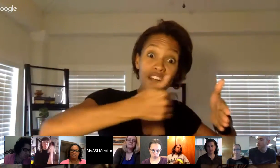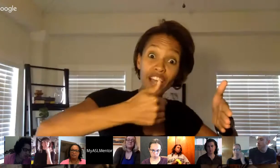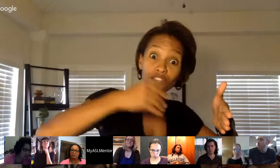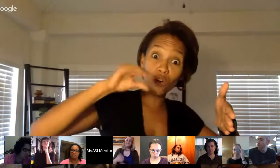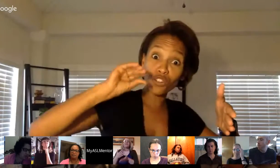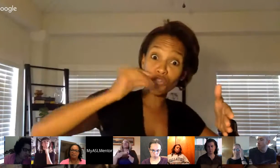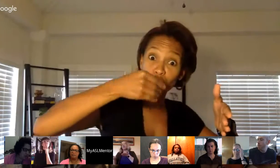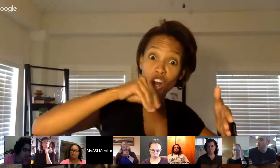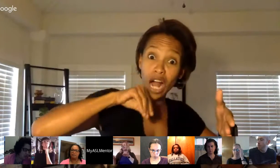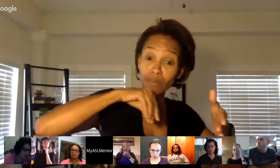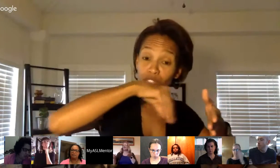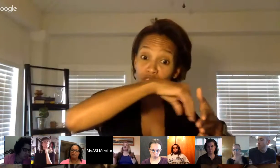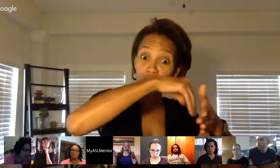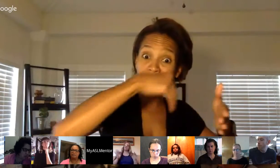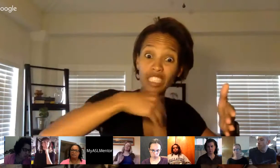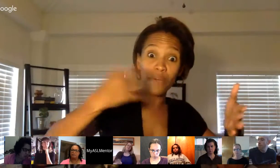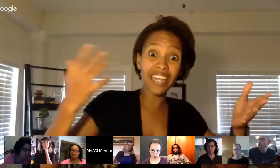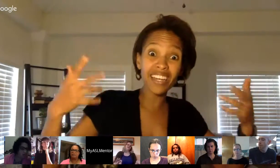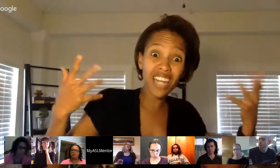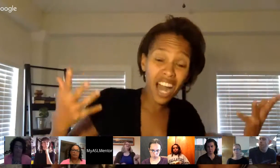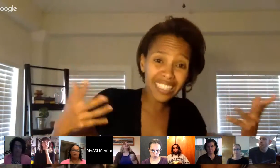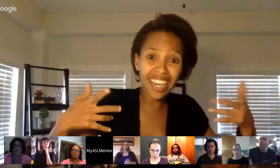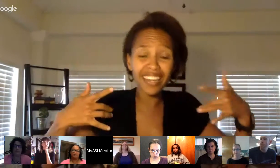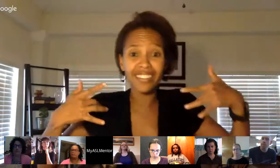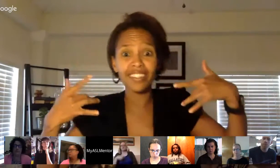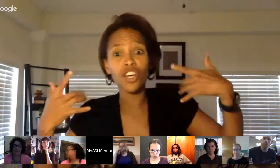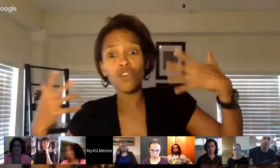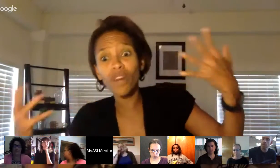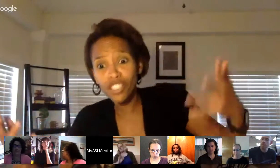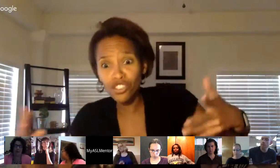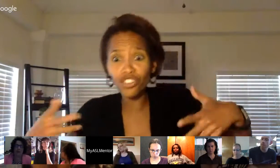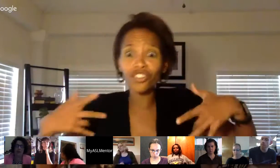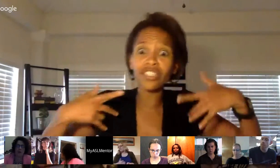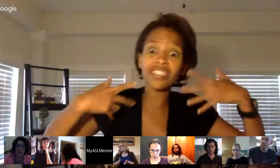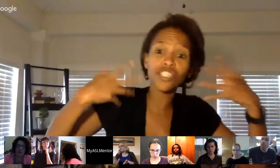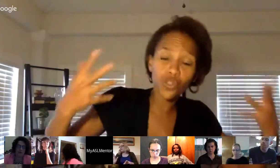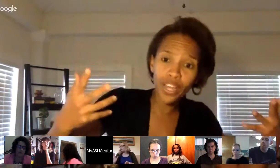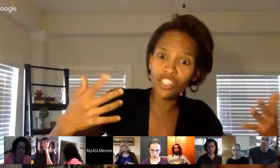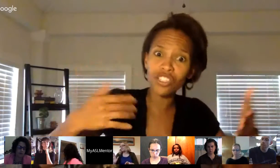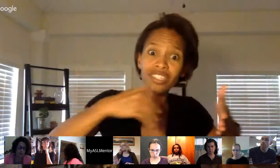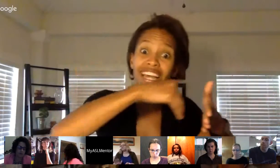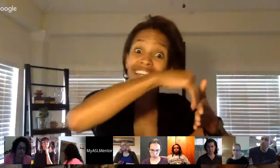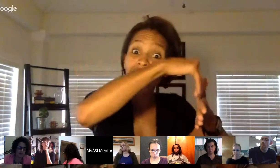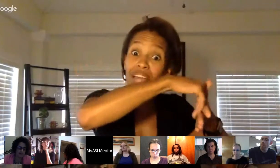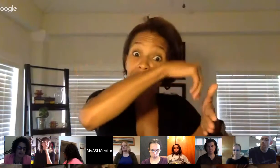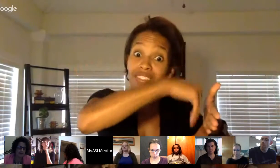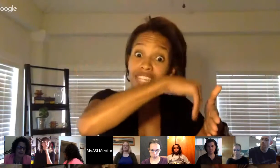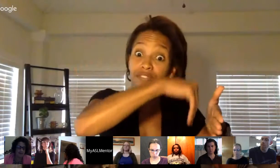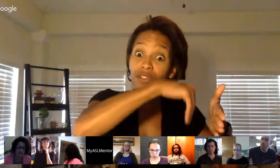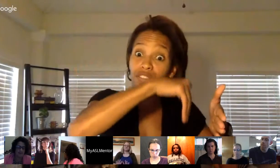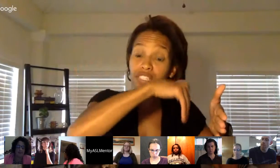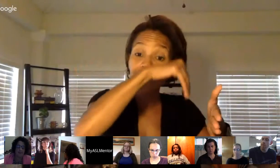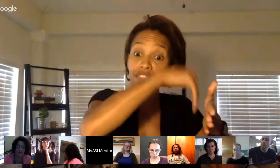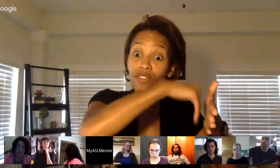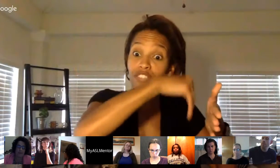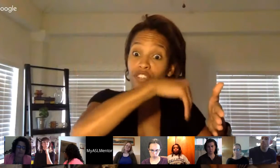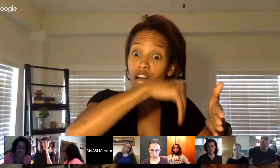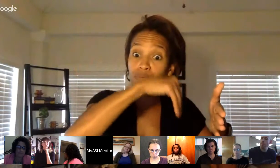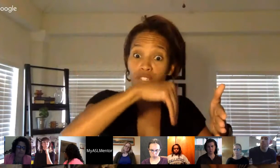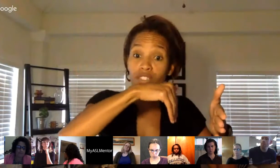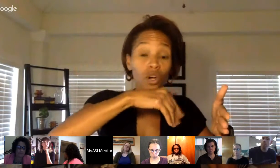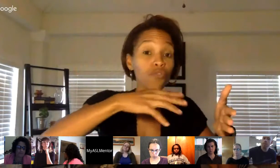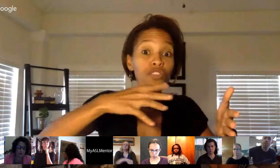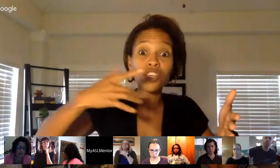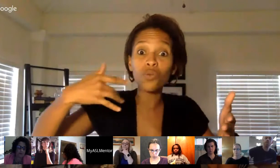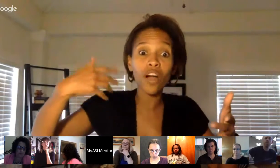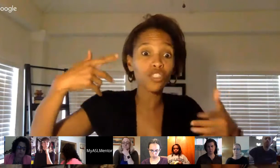our file folder for our options for that, depending on context and register and situation, now we have several different